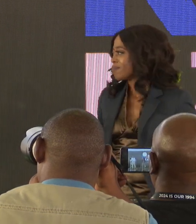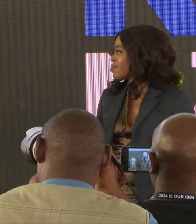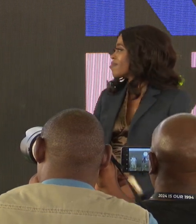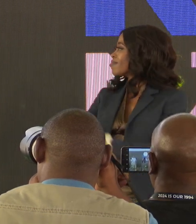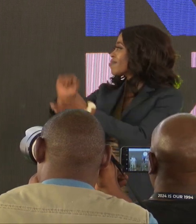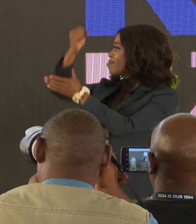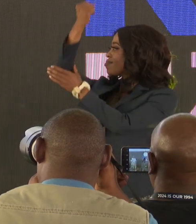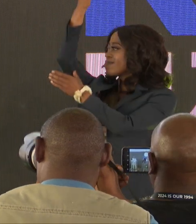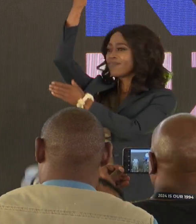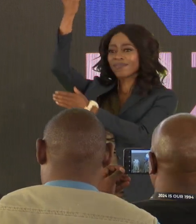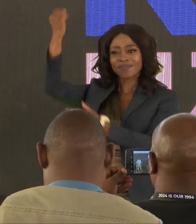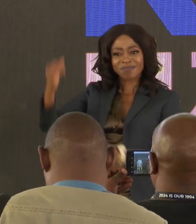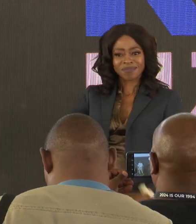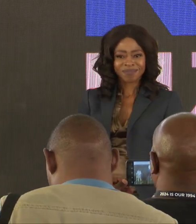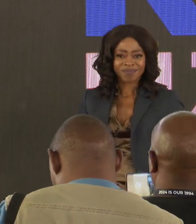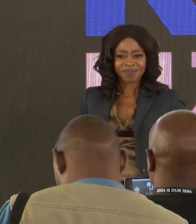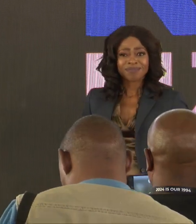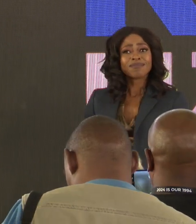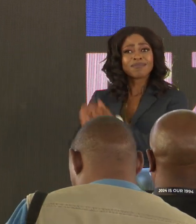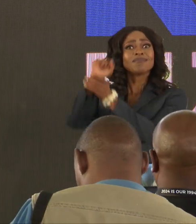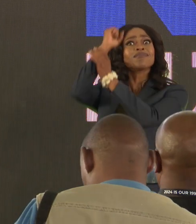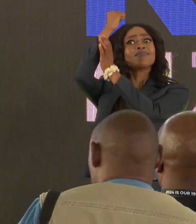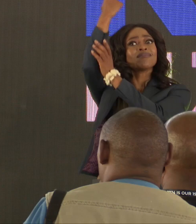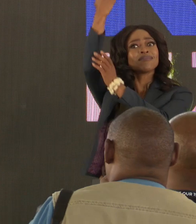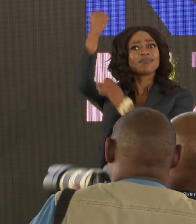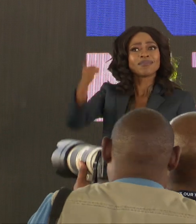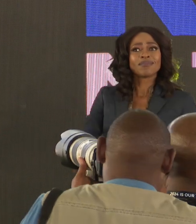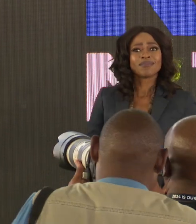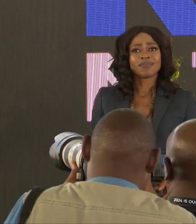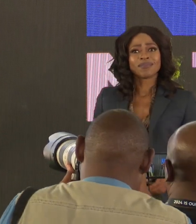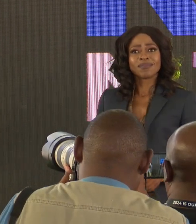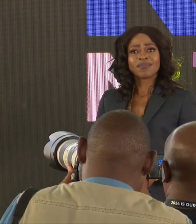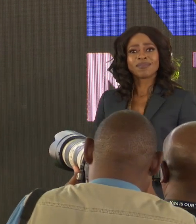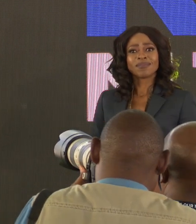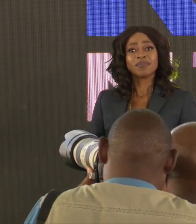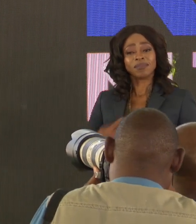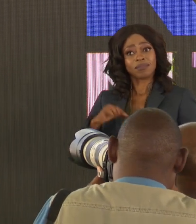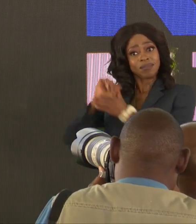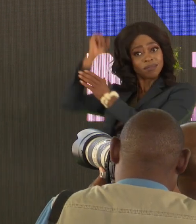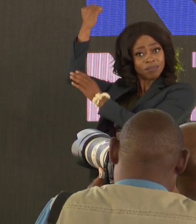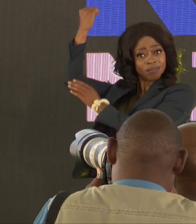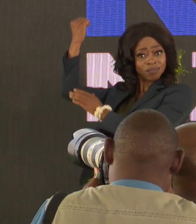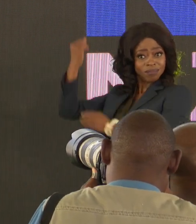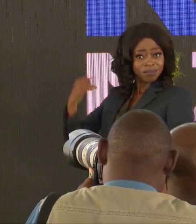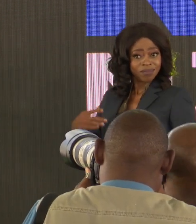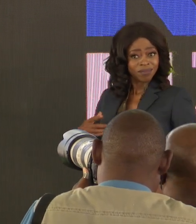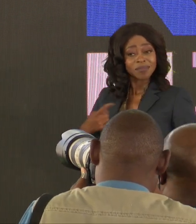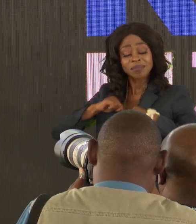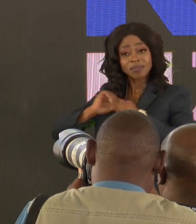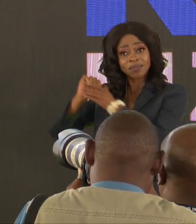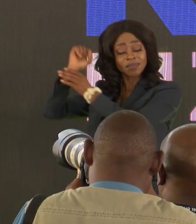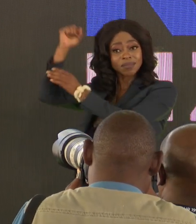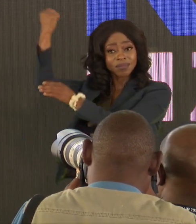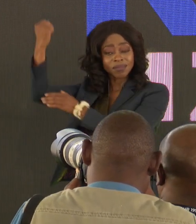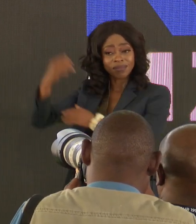Mzansi, rise! Rise, Mzansi, rise! I rise! I